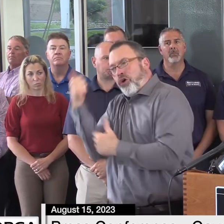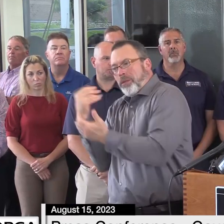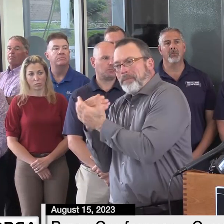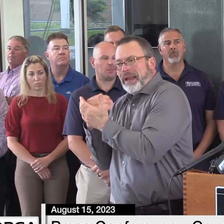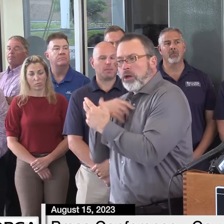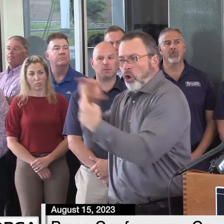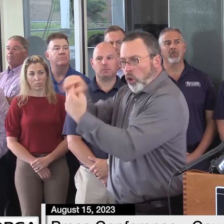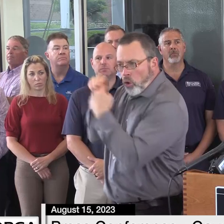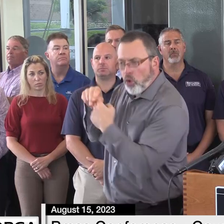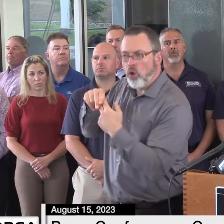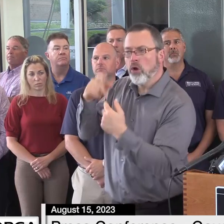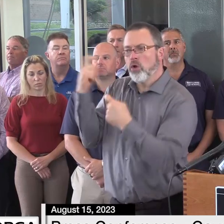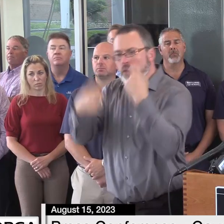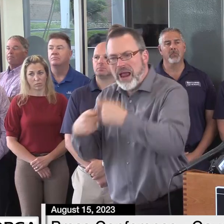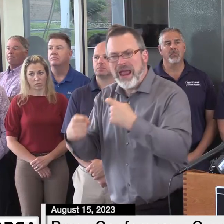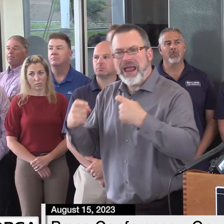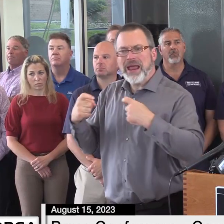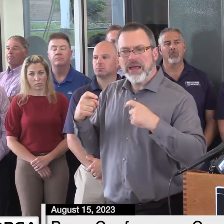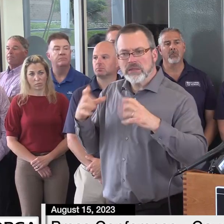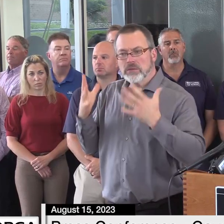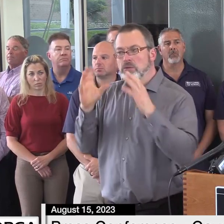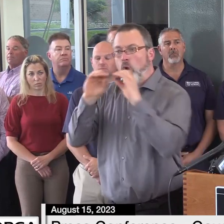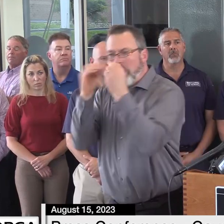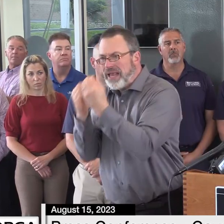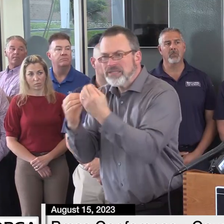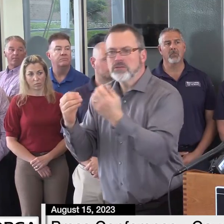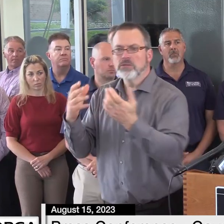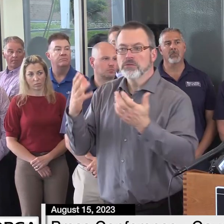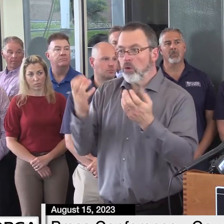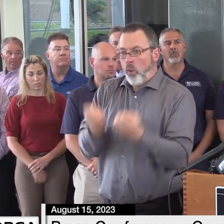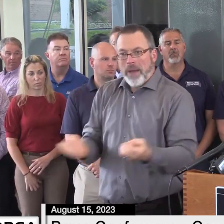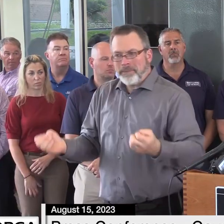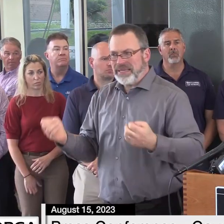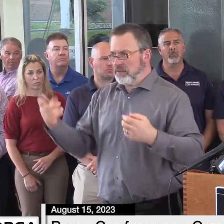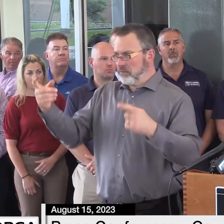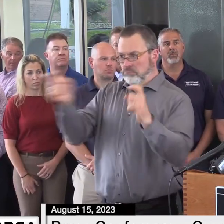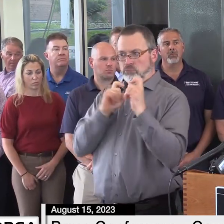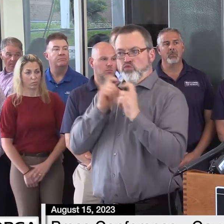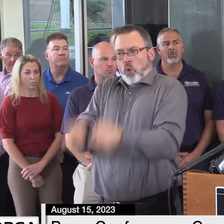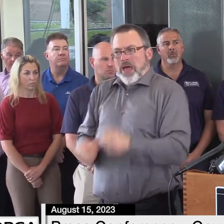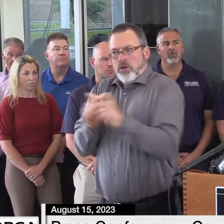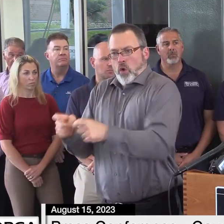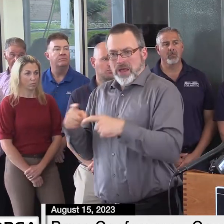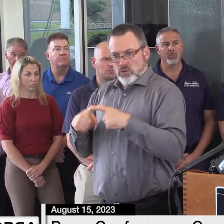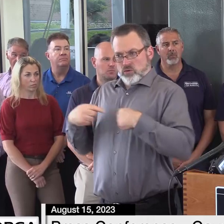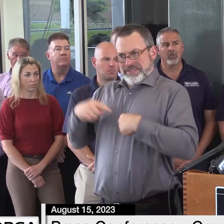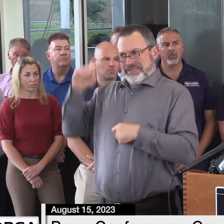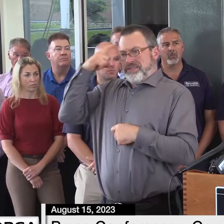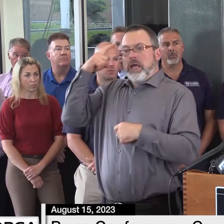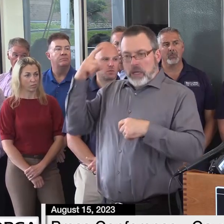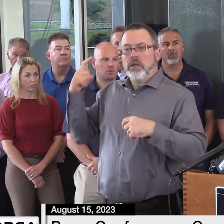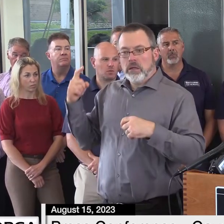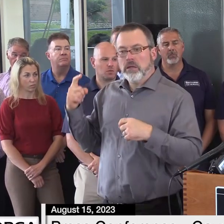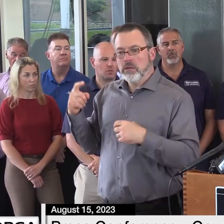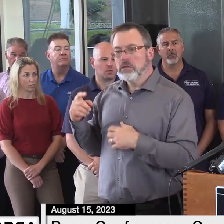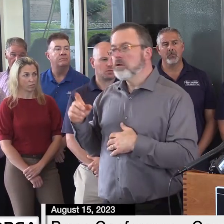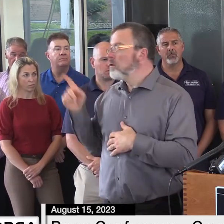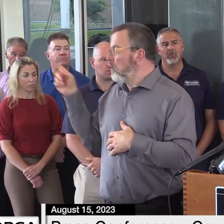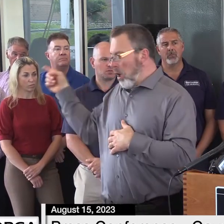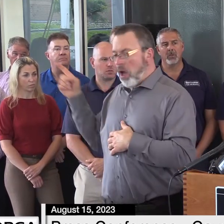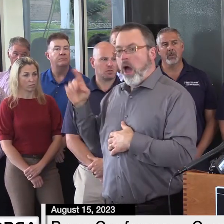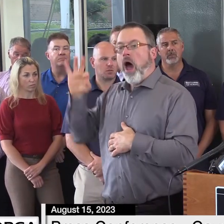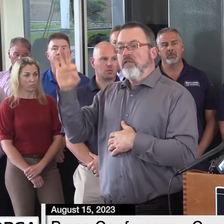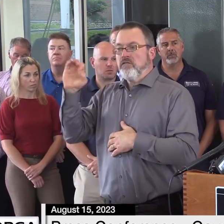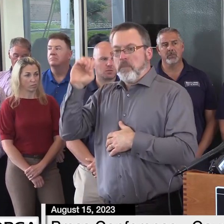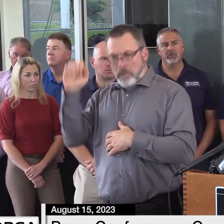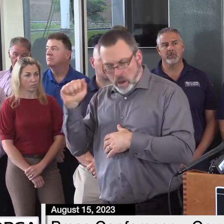whether it's equipment to do it. And things have changed a little bit. We're able to, FEMA will be taking care of the